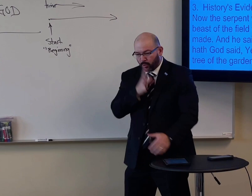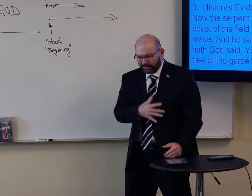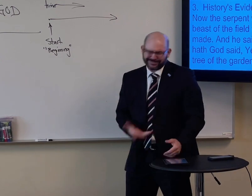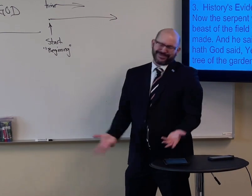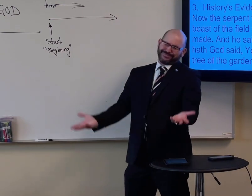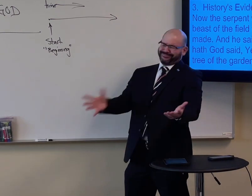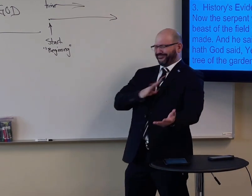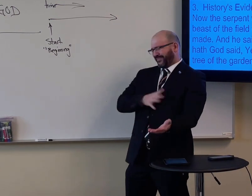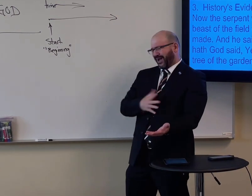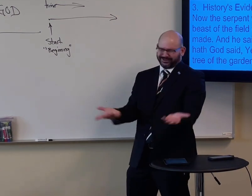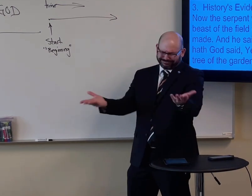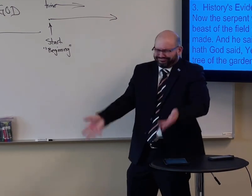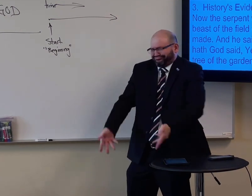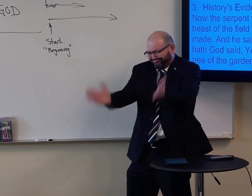And a woman to, to a woman?